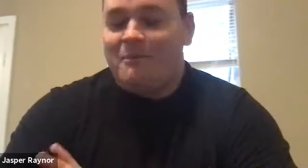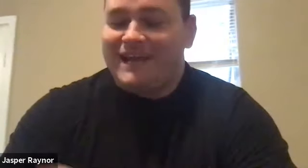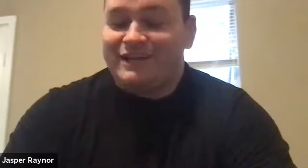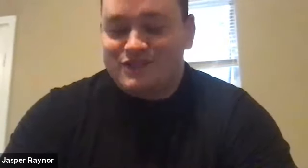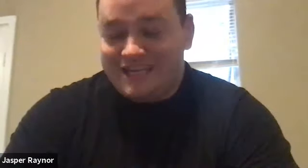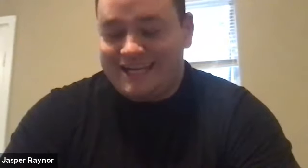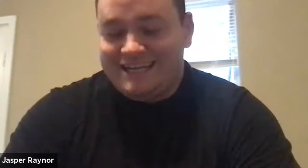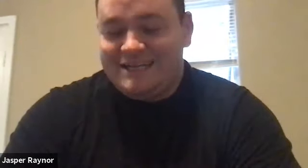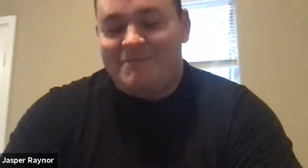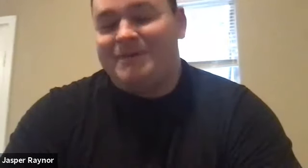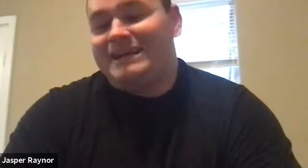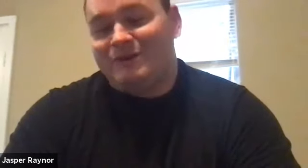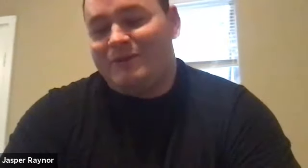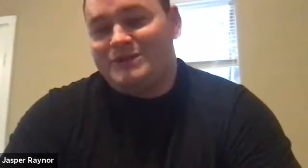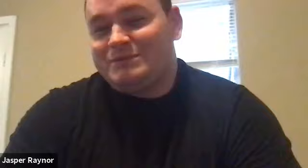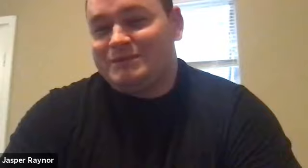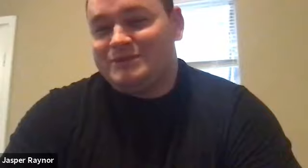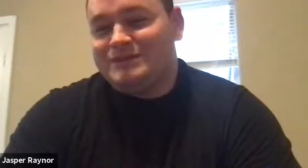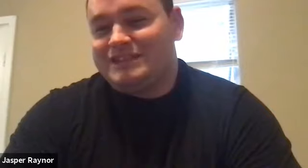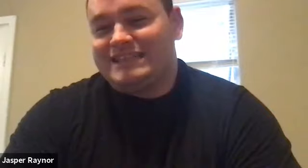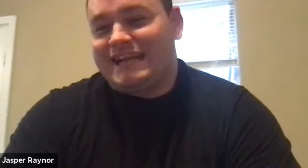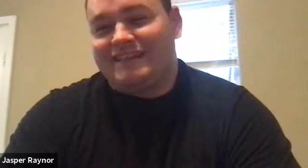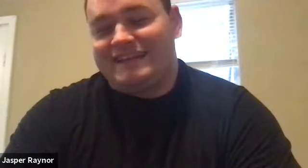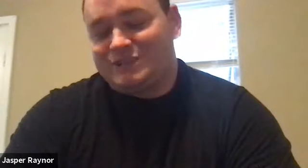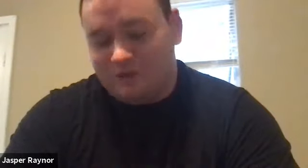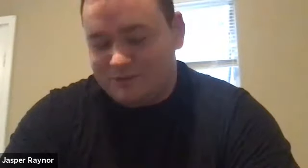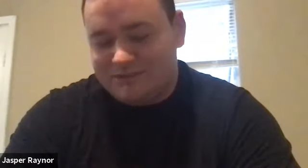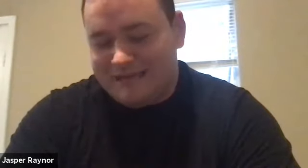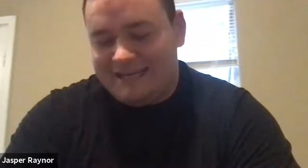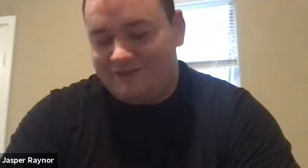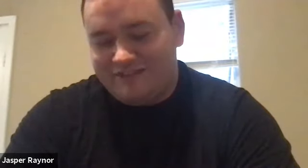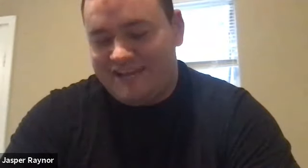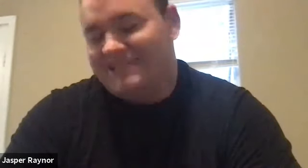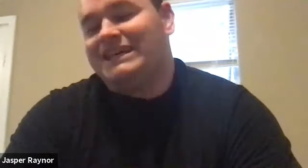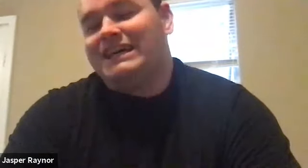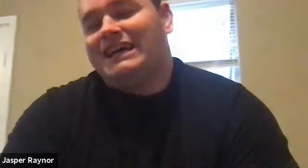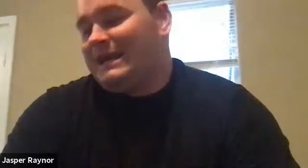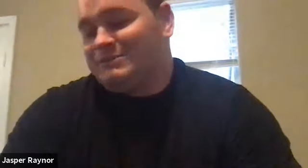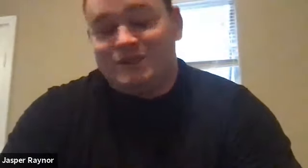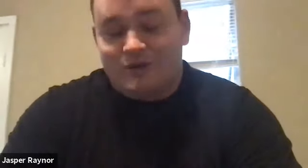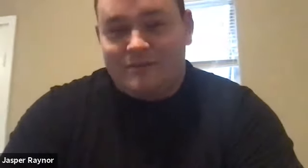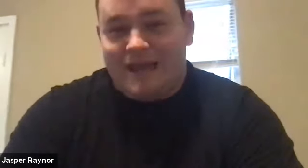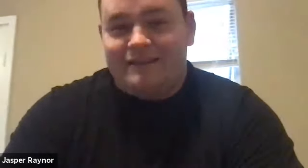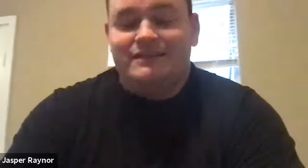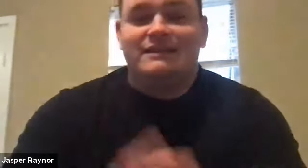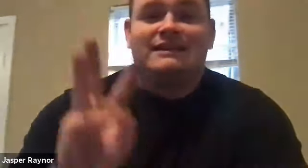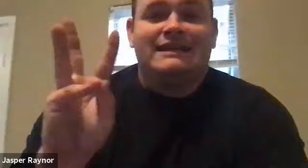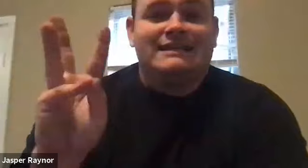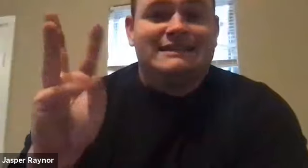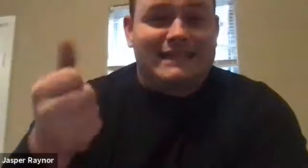I understand it. But I don't like watching people use it because I got to think of 2 numbers in my head really fast, and I'm just no good at math.